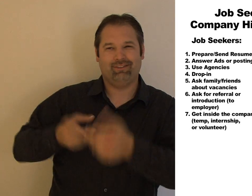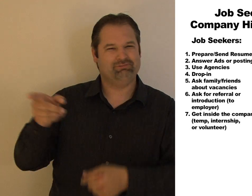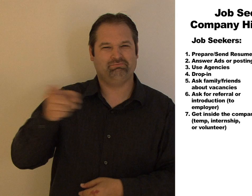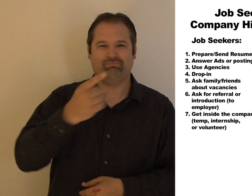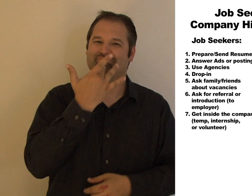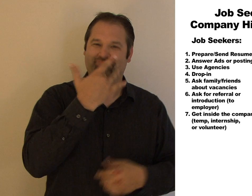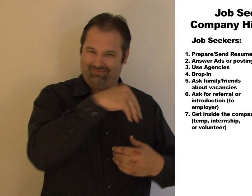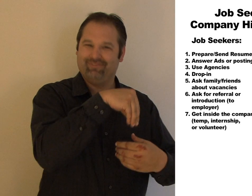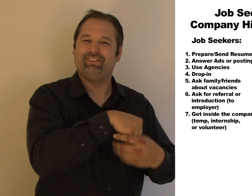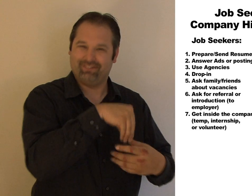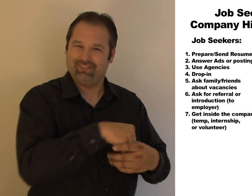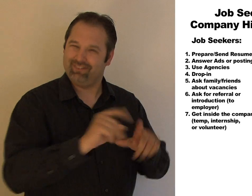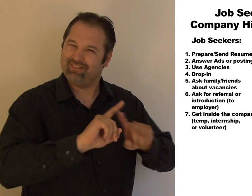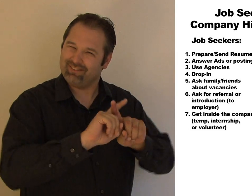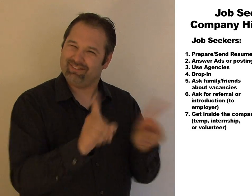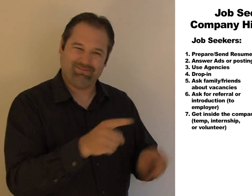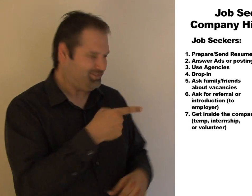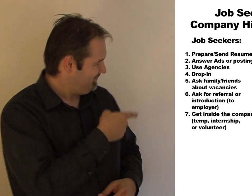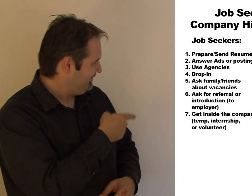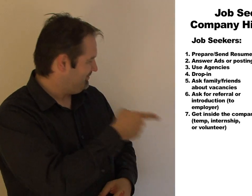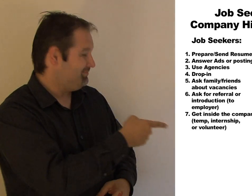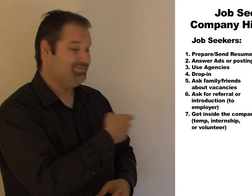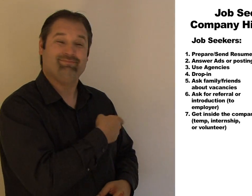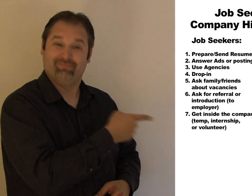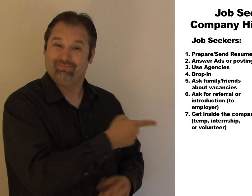And that's the difference between the two categories.